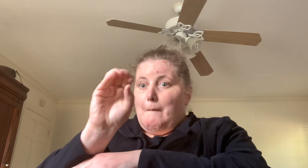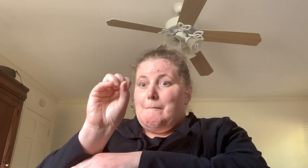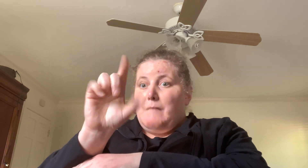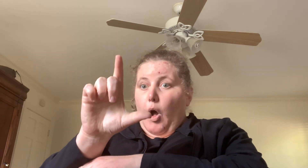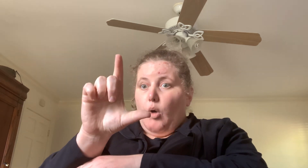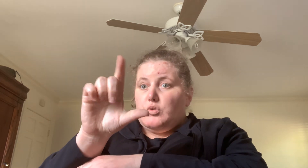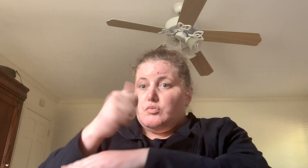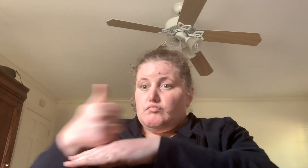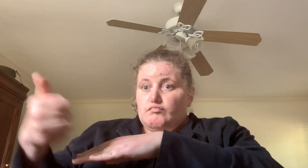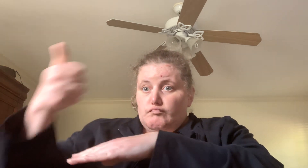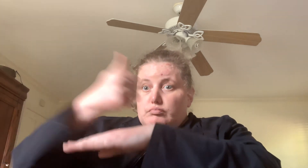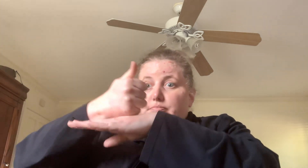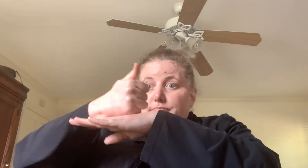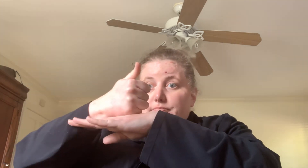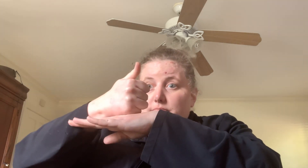grams so that all I have left is moles.